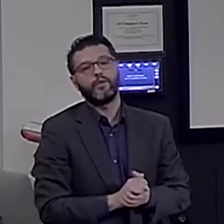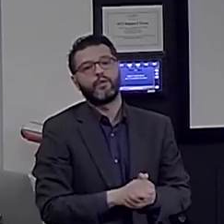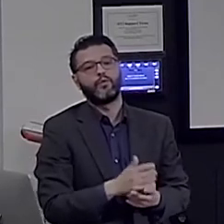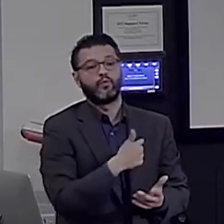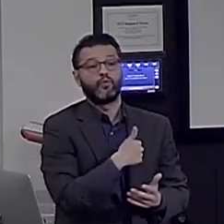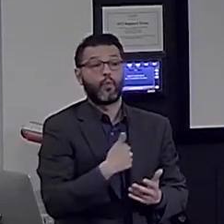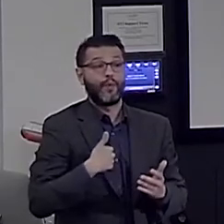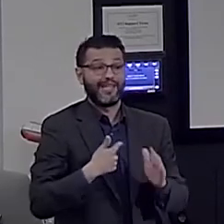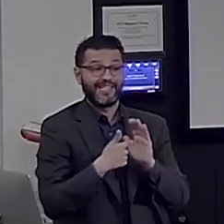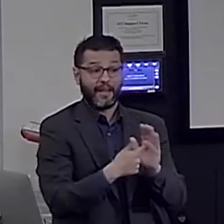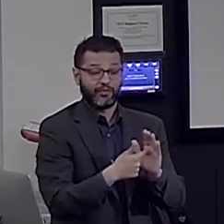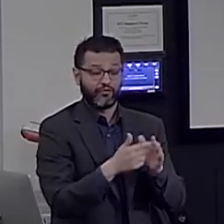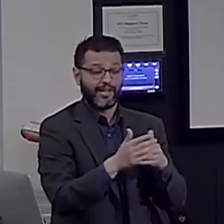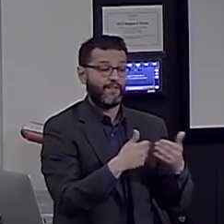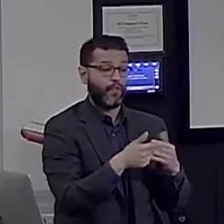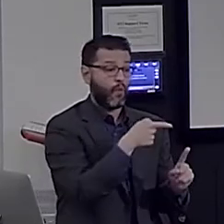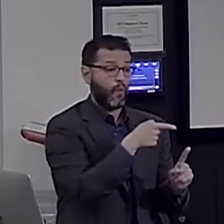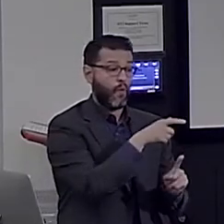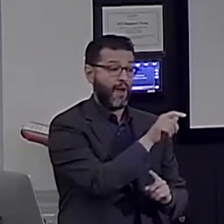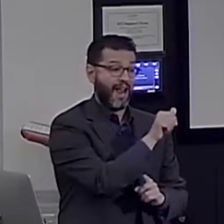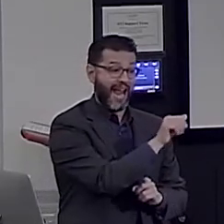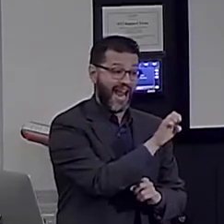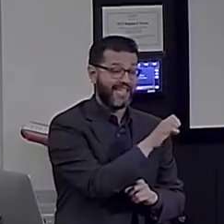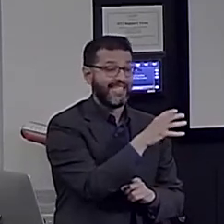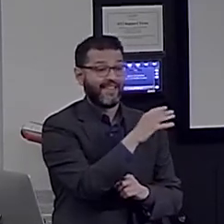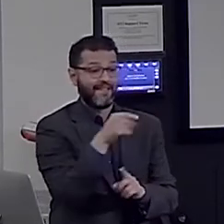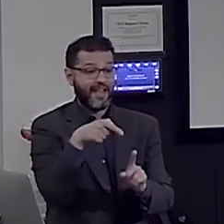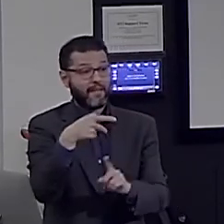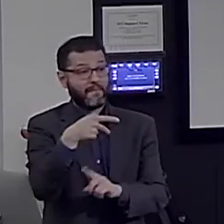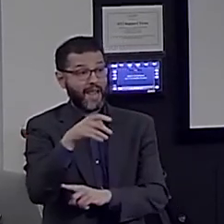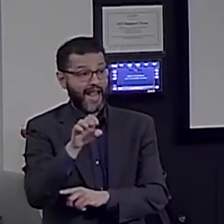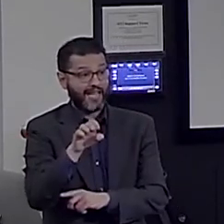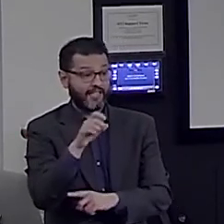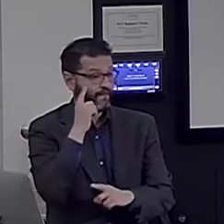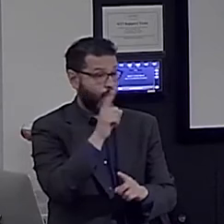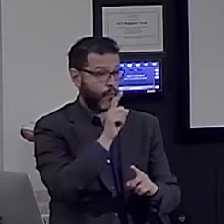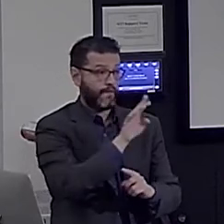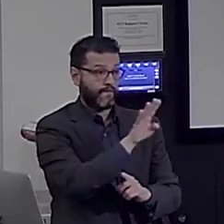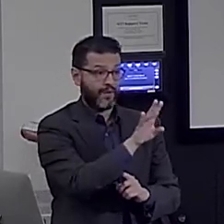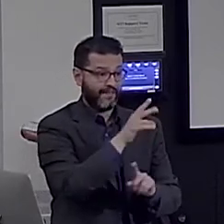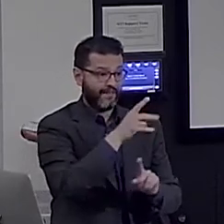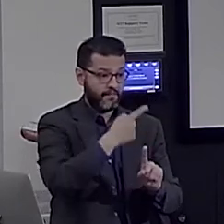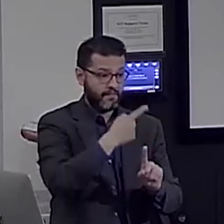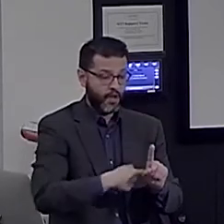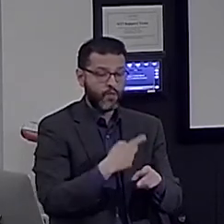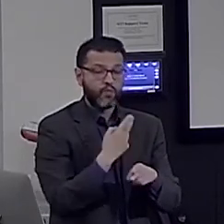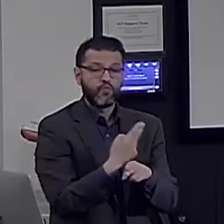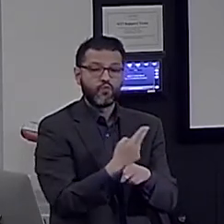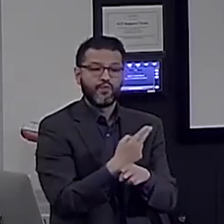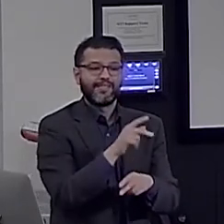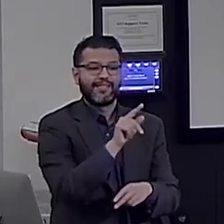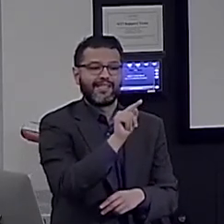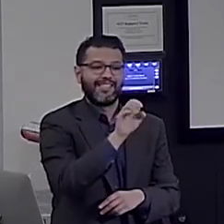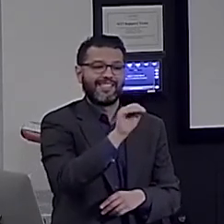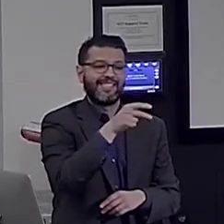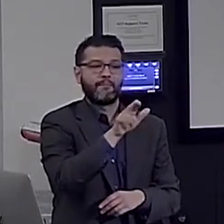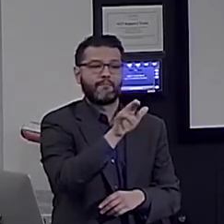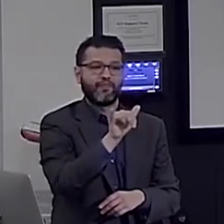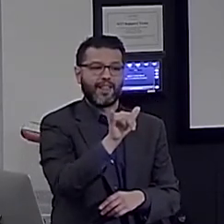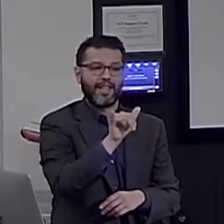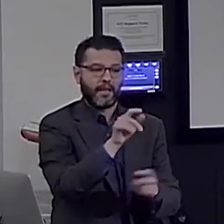while both active and passive acoustic experience from 47 months using temporally modulated non speech